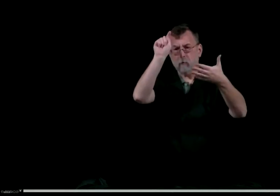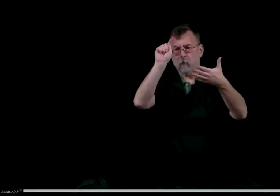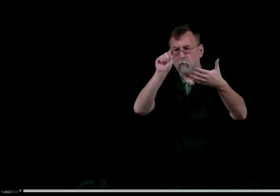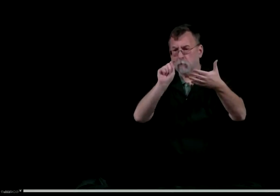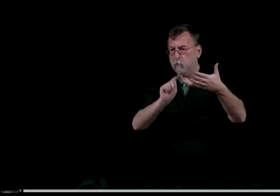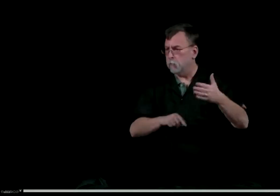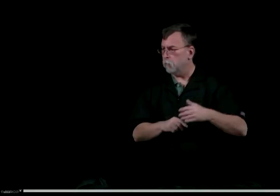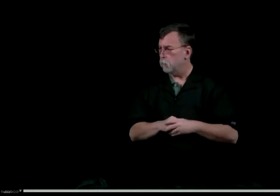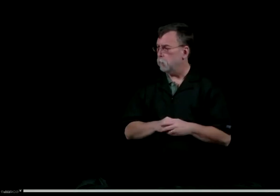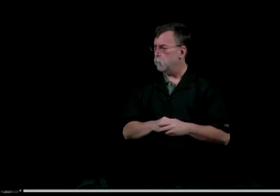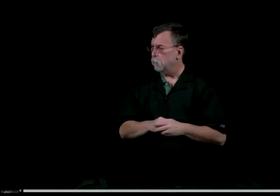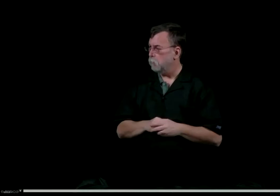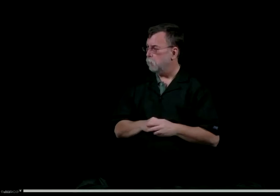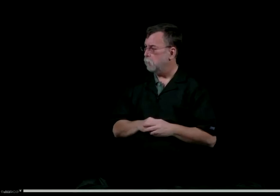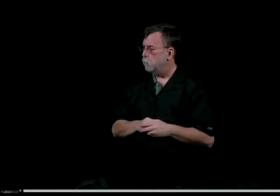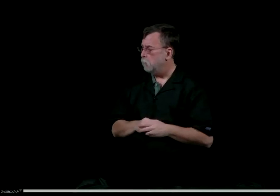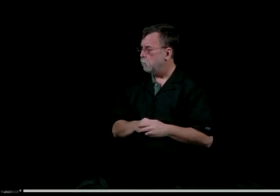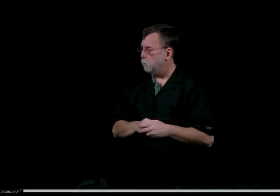Discipline yourself to memorizing scriptures.